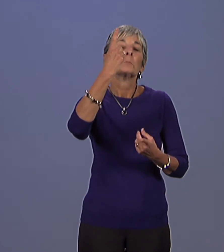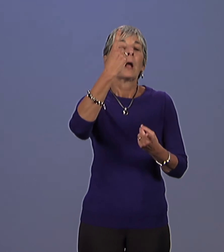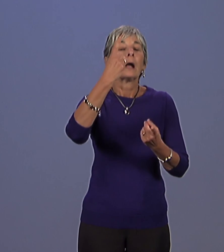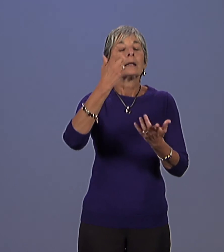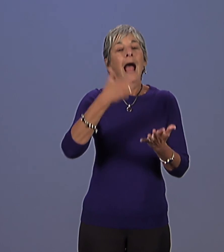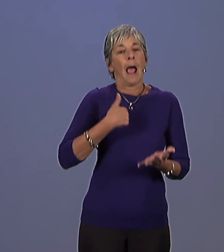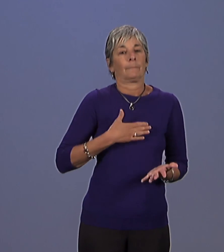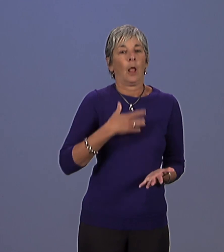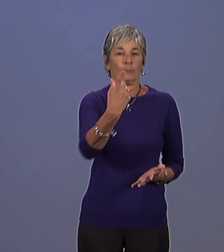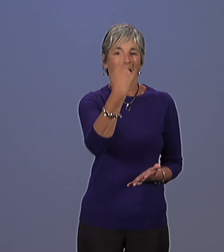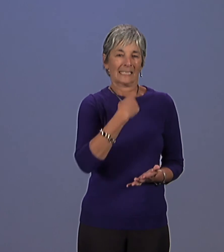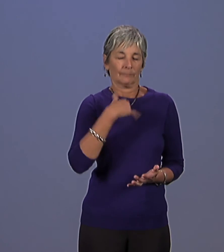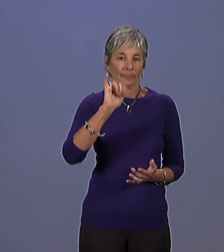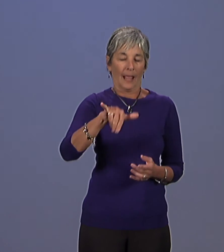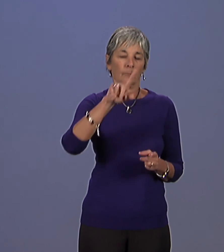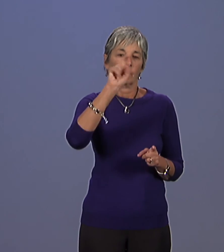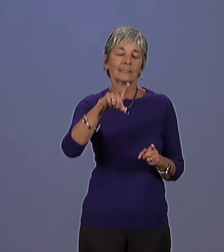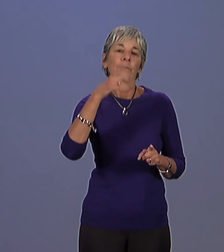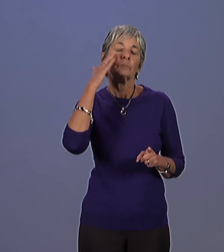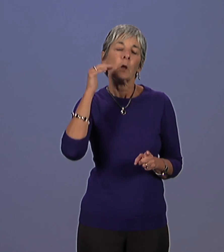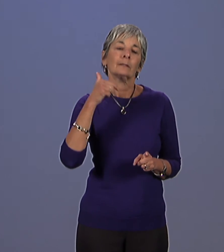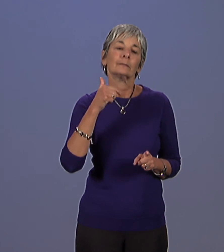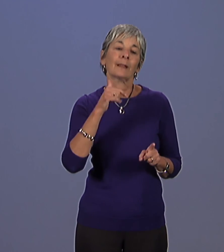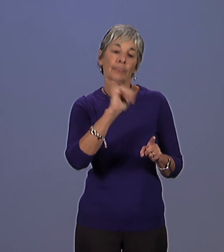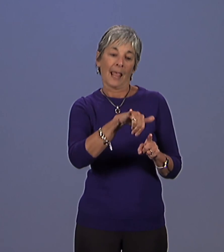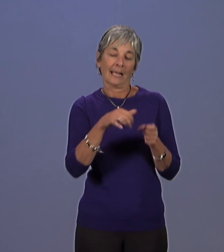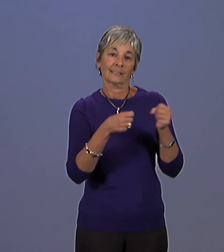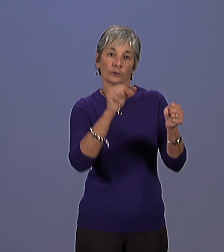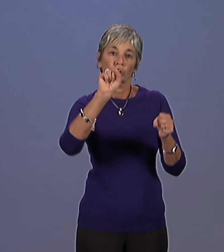However, I'm glad that you asked me about that because we have a strategy that we use,